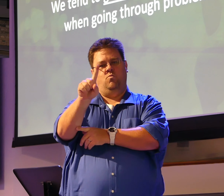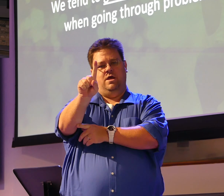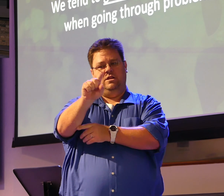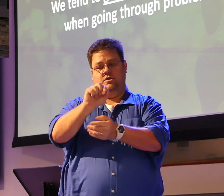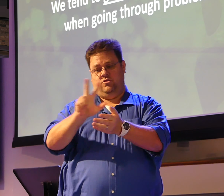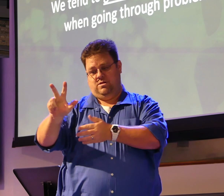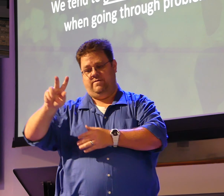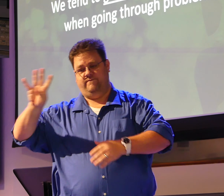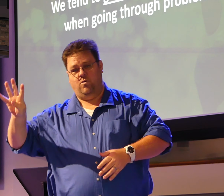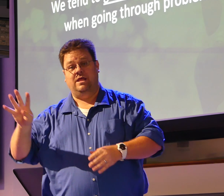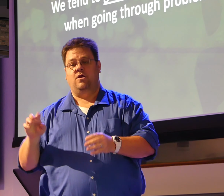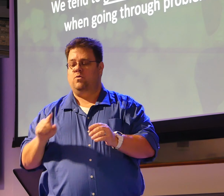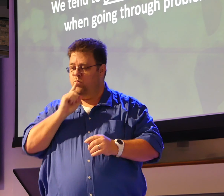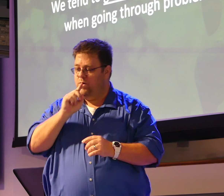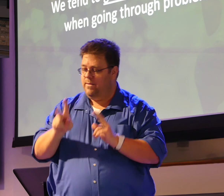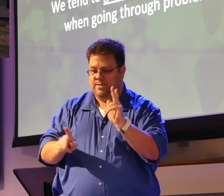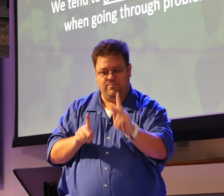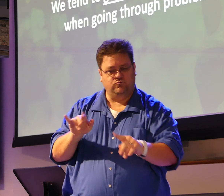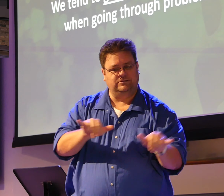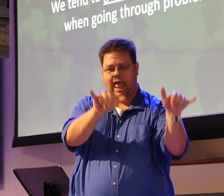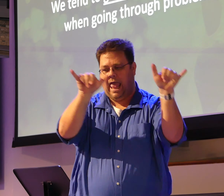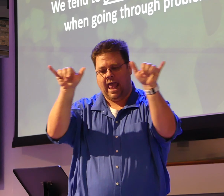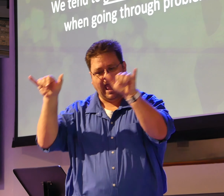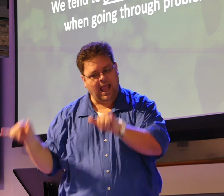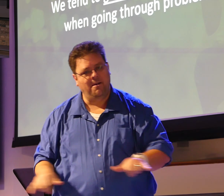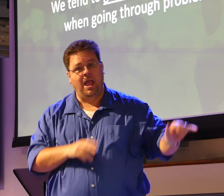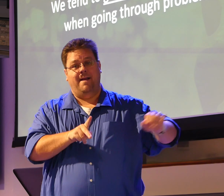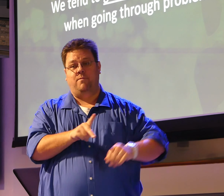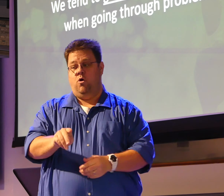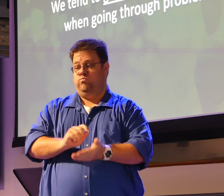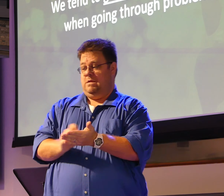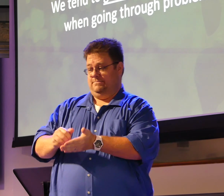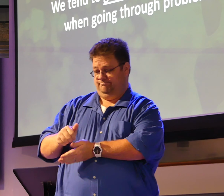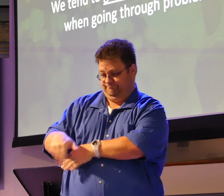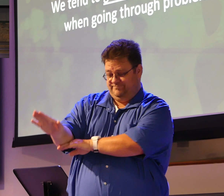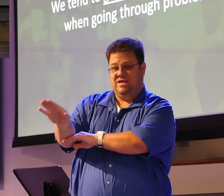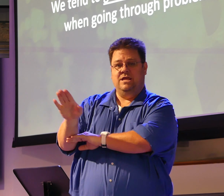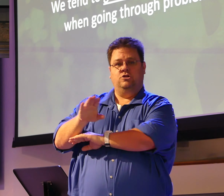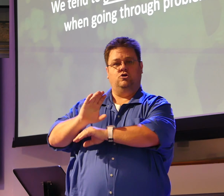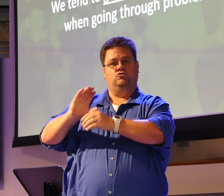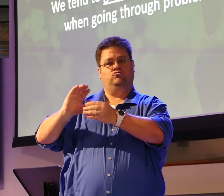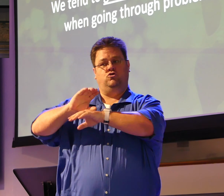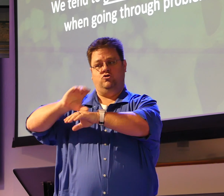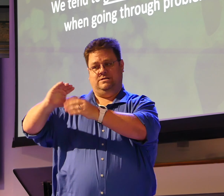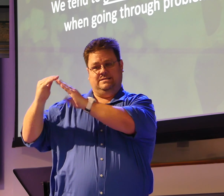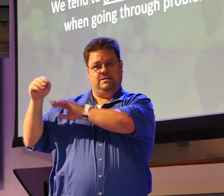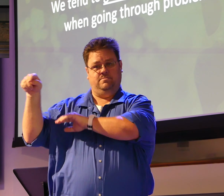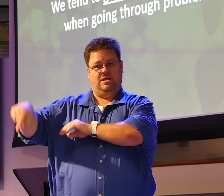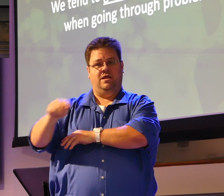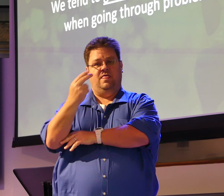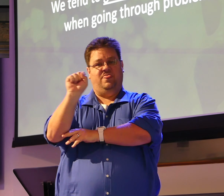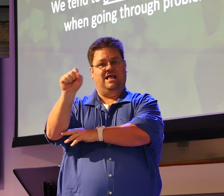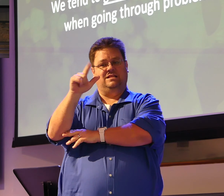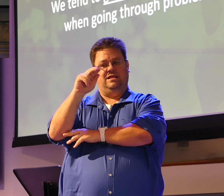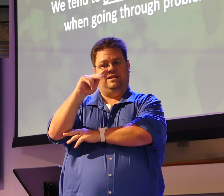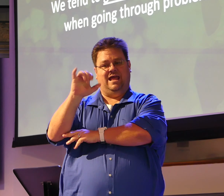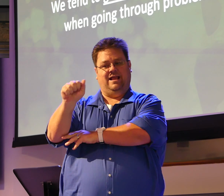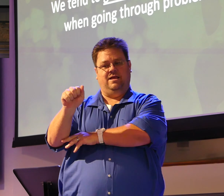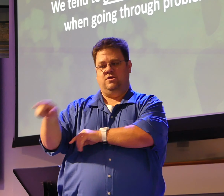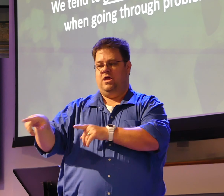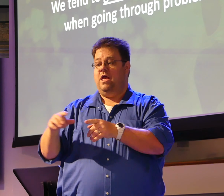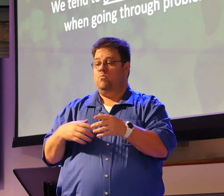1 3 and 4 these are real people just like us and paul writes to these people this church at thessalonica and